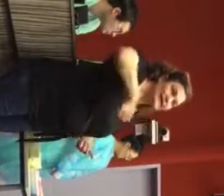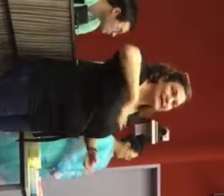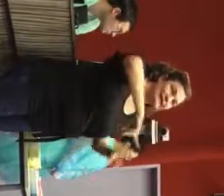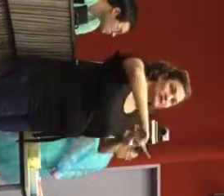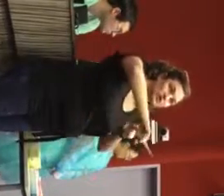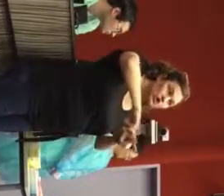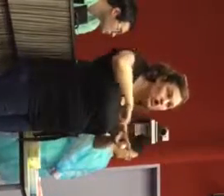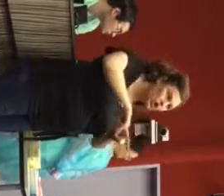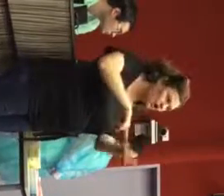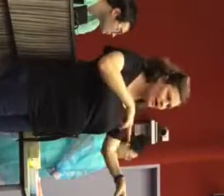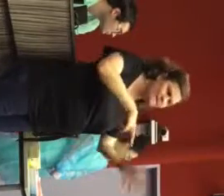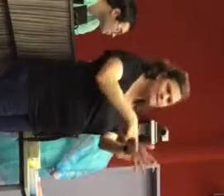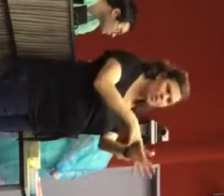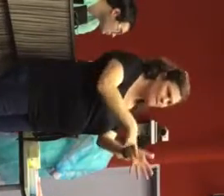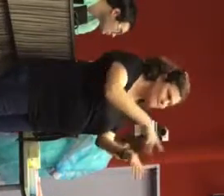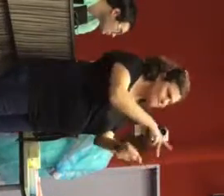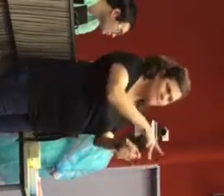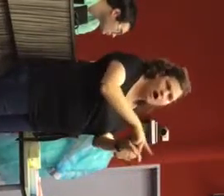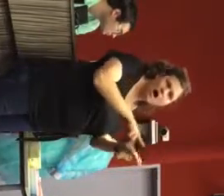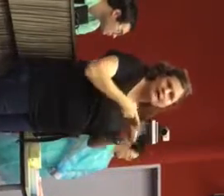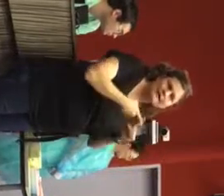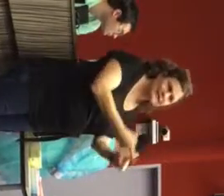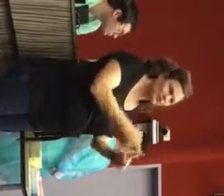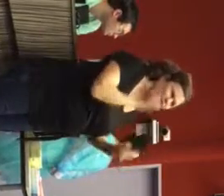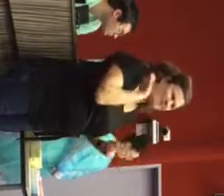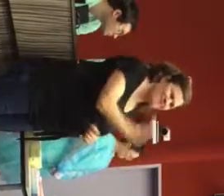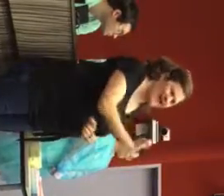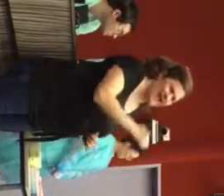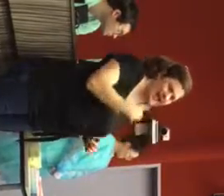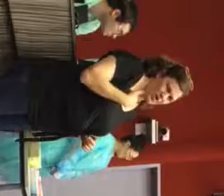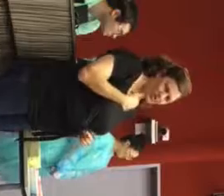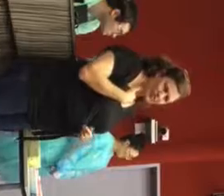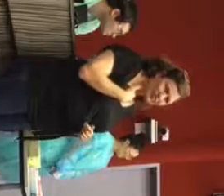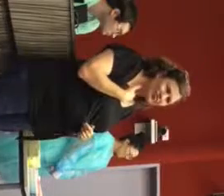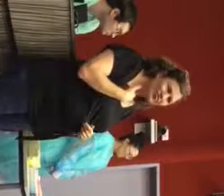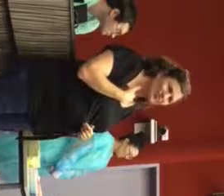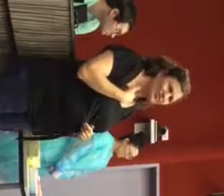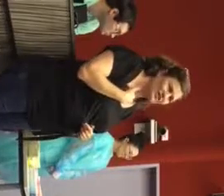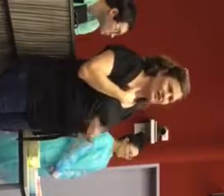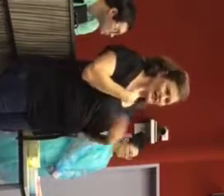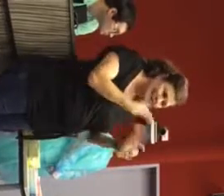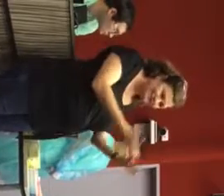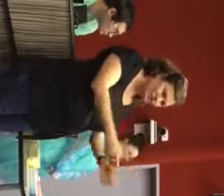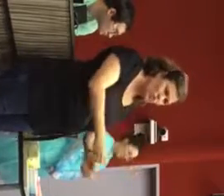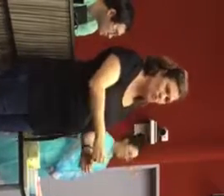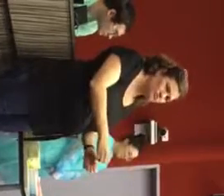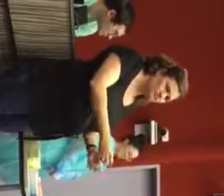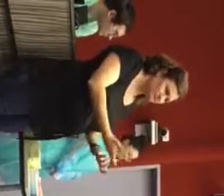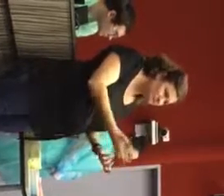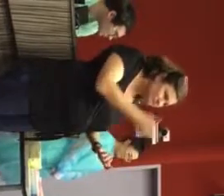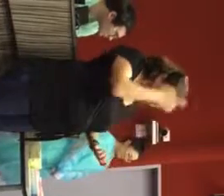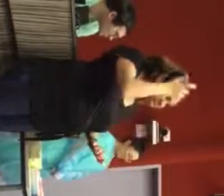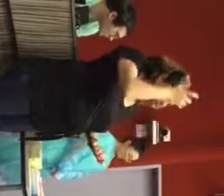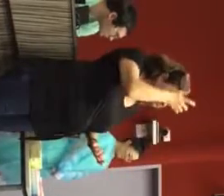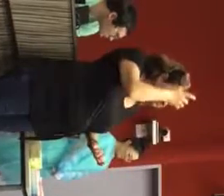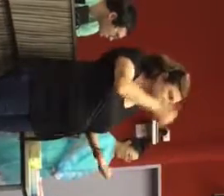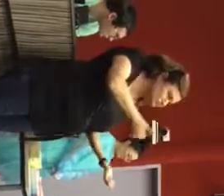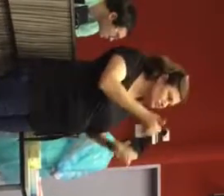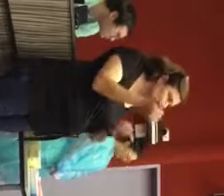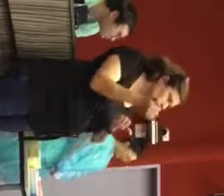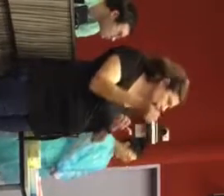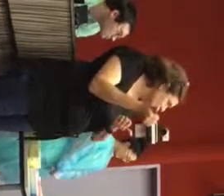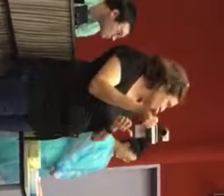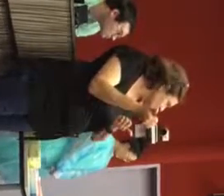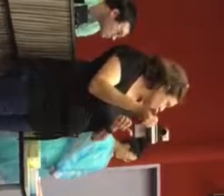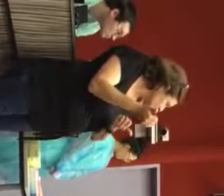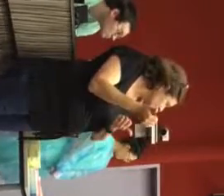very important part of maintaining their health and giving them a quality of life so that they can eat,